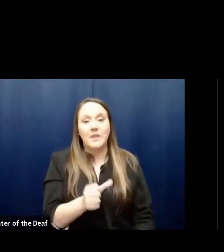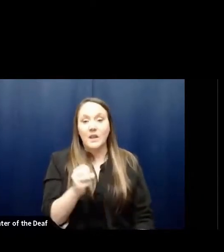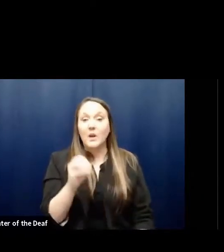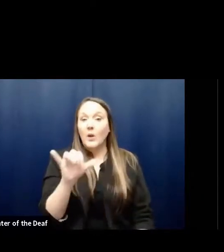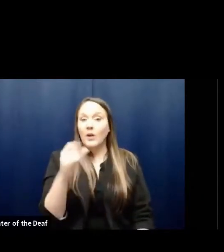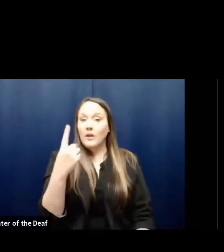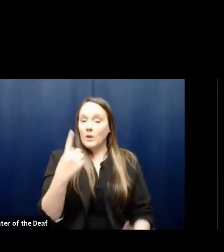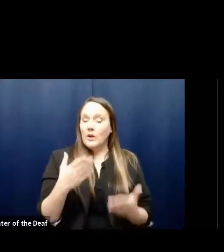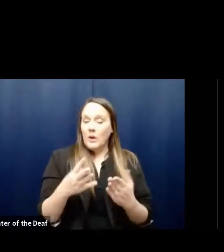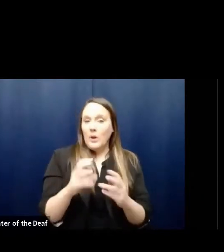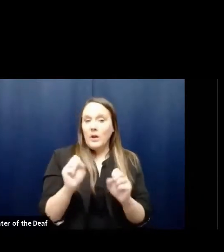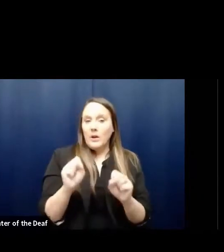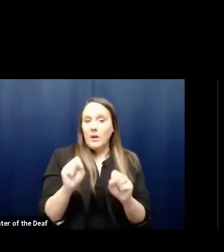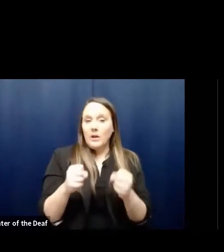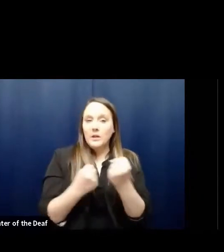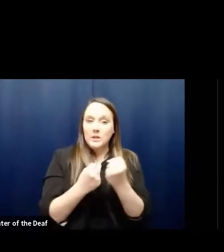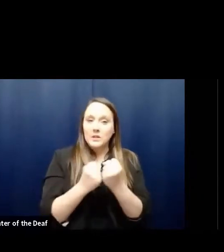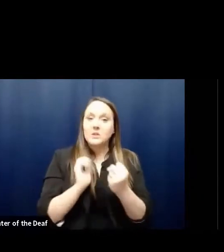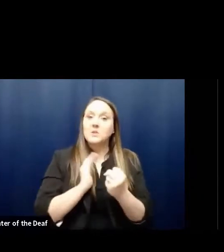support our team as well.